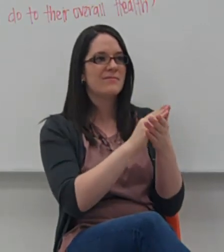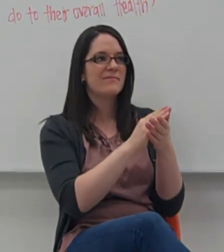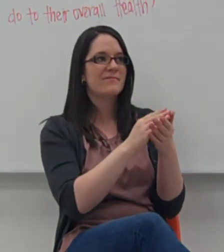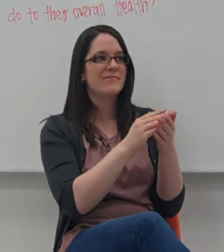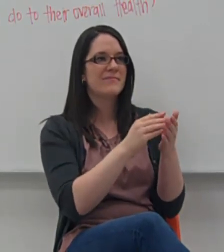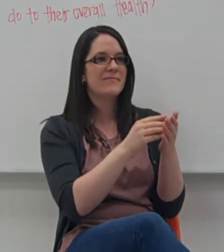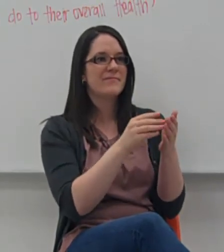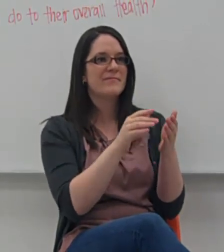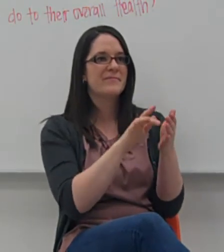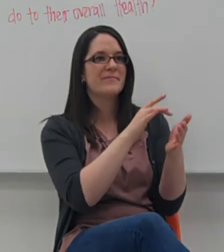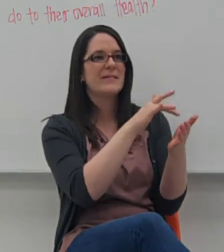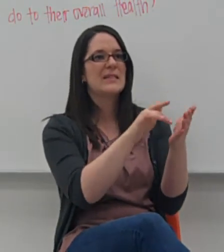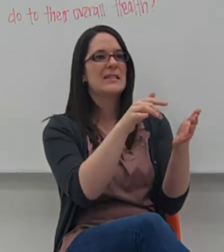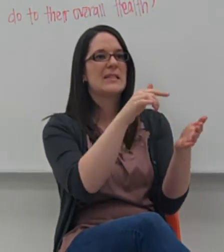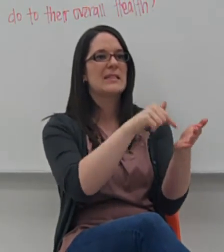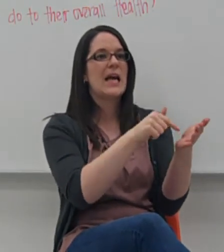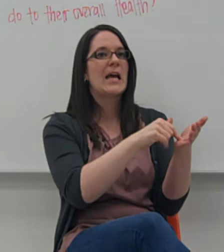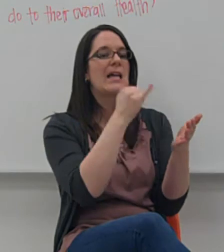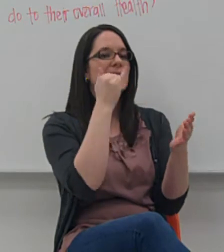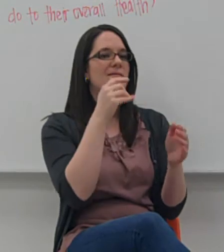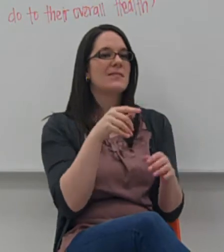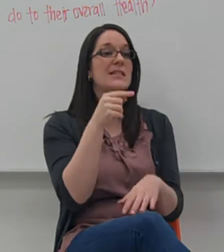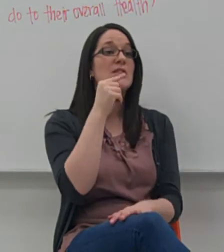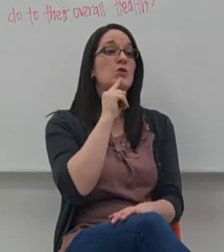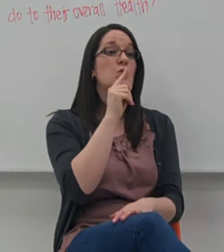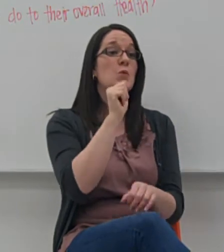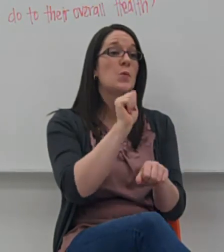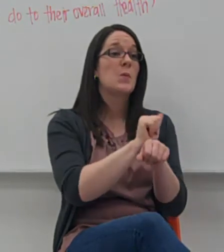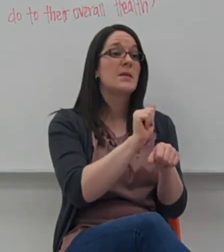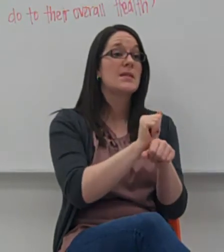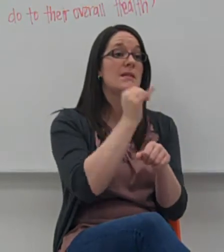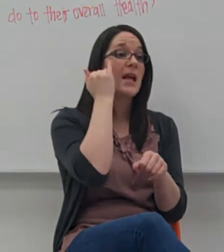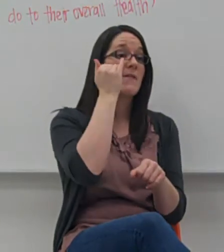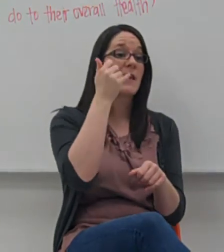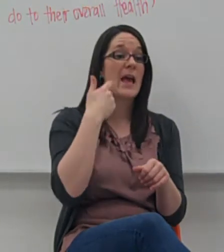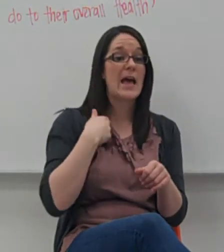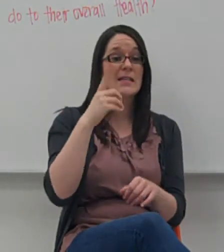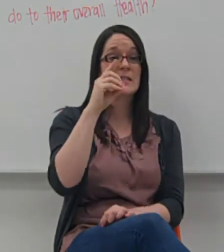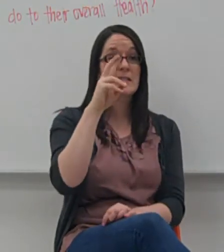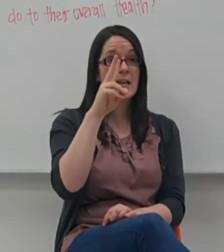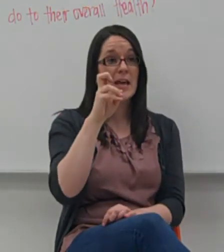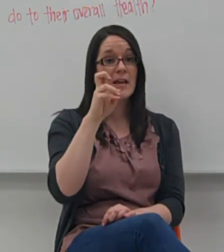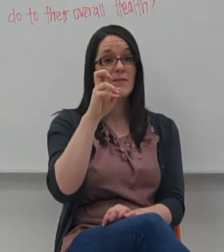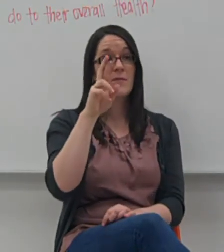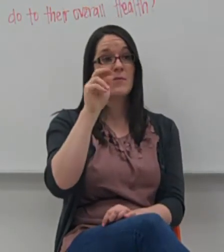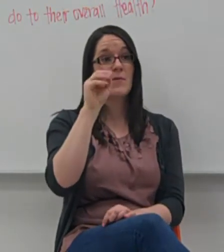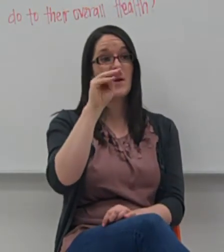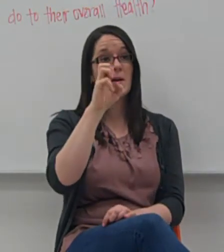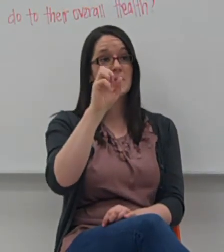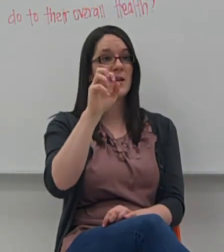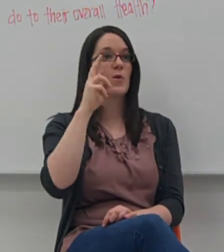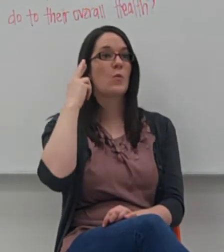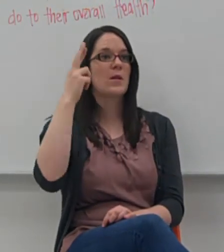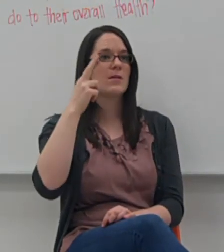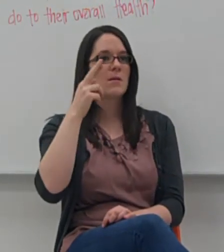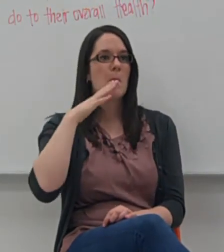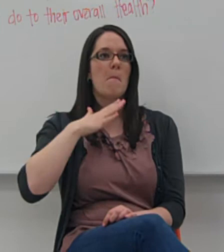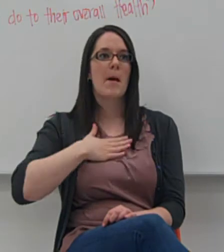there was a Dave Ramsey religion, he would join it. Really? He would, on our way to Disneyland, those 12 hours, we listened to